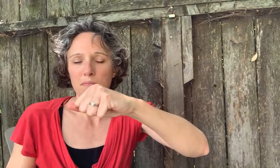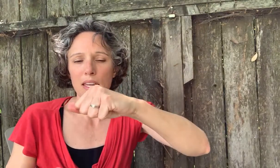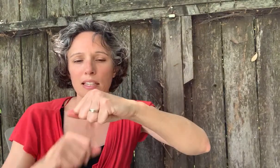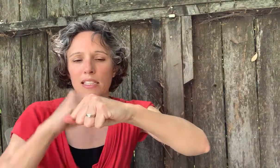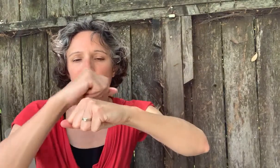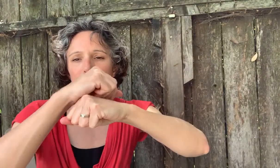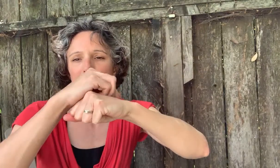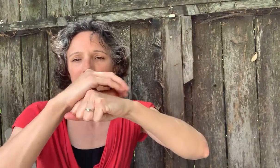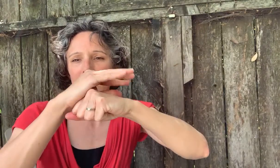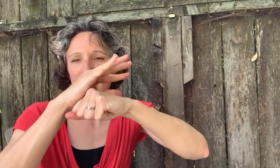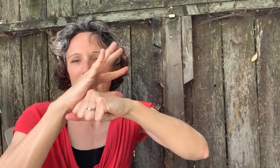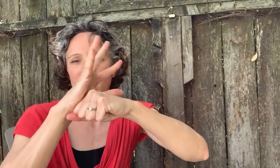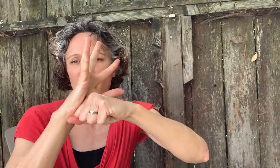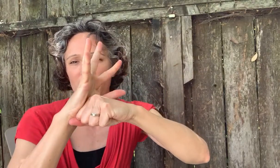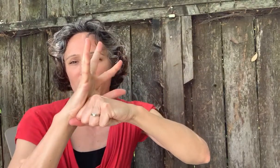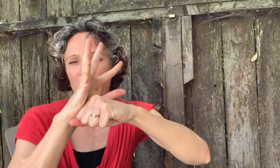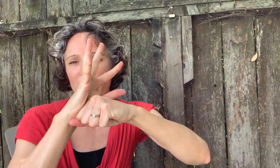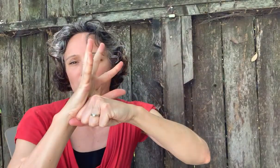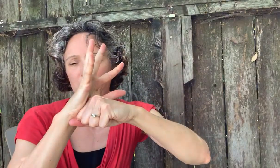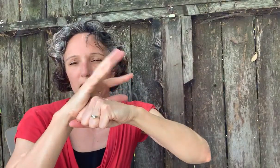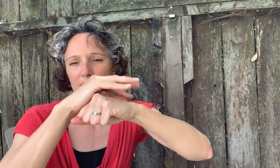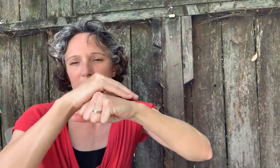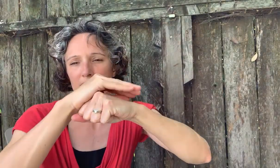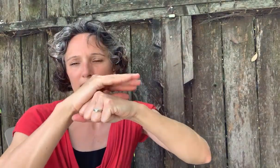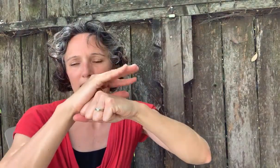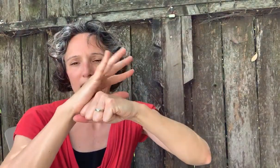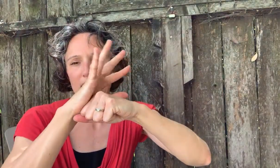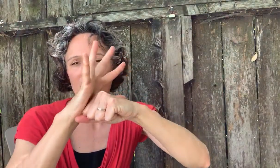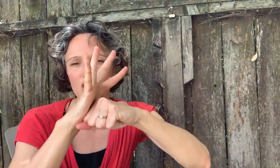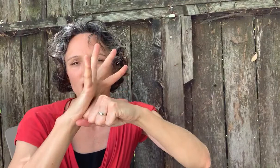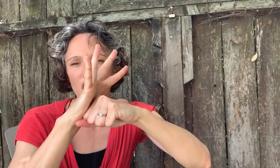Make the spikes of the hedgehog up like this. Hedgehog.